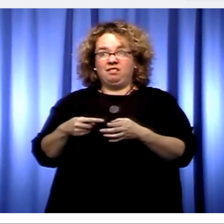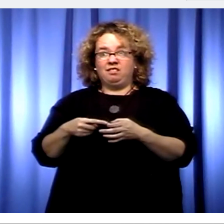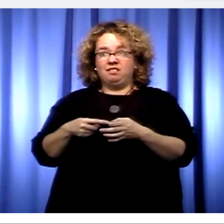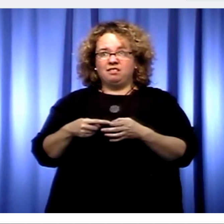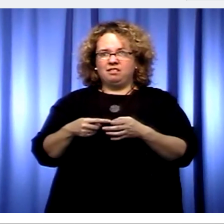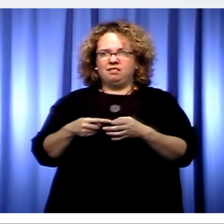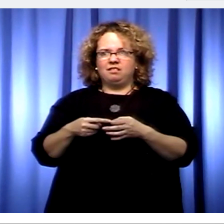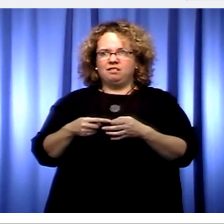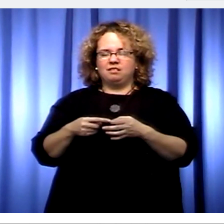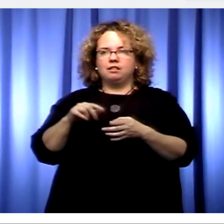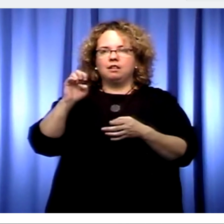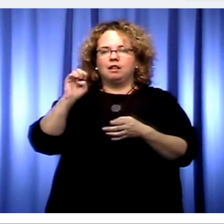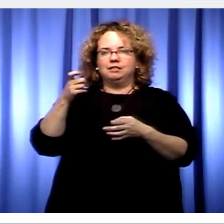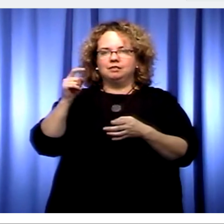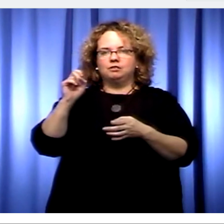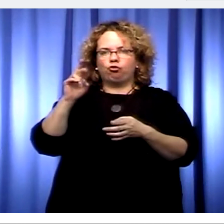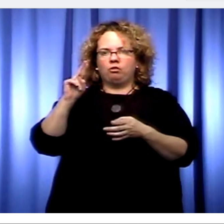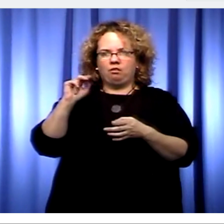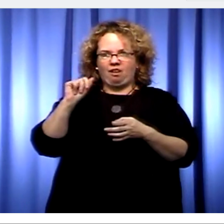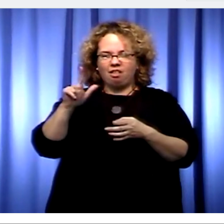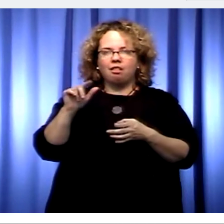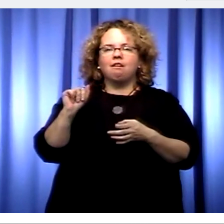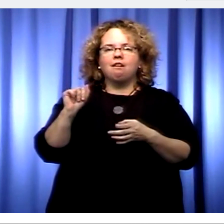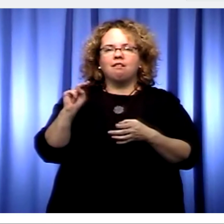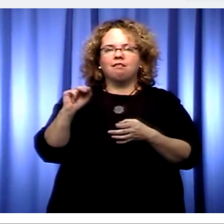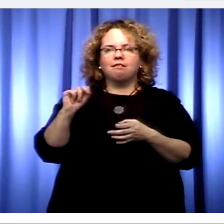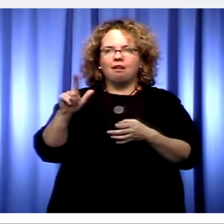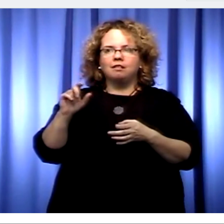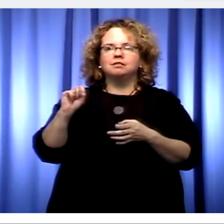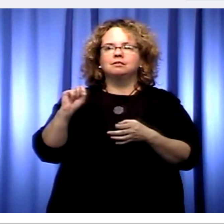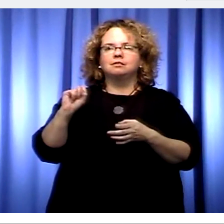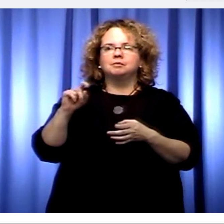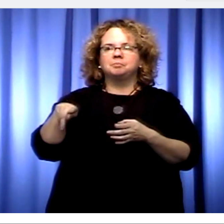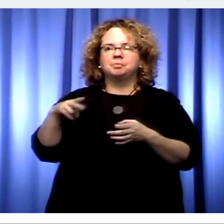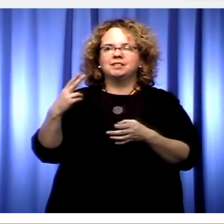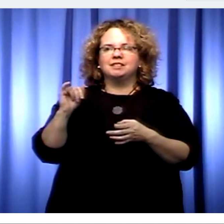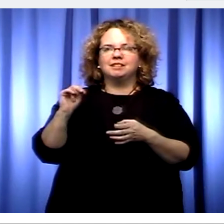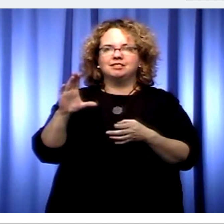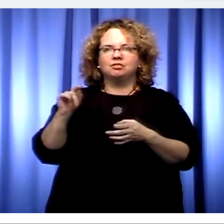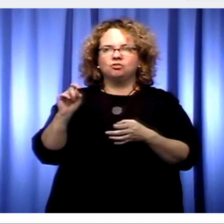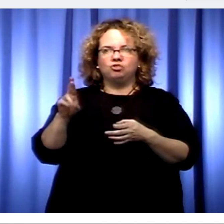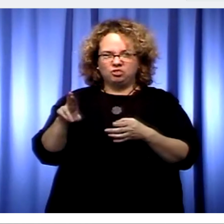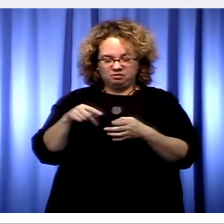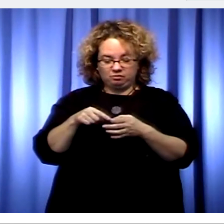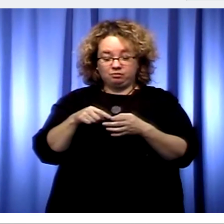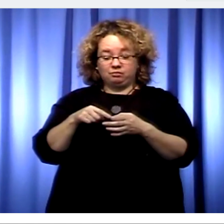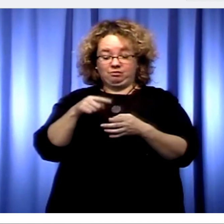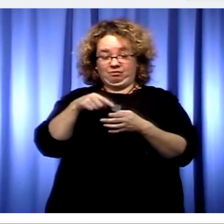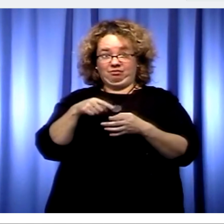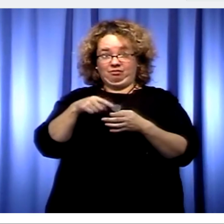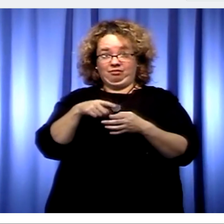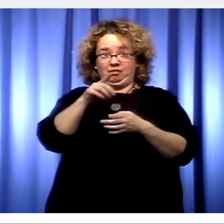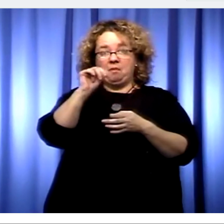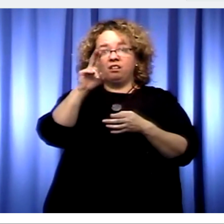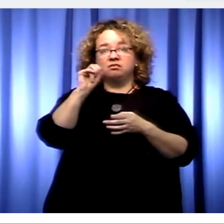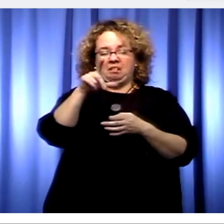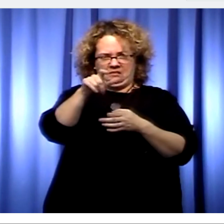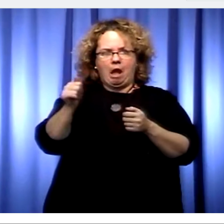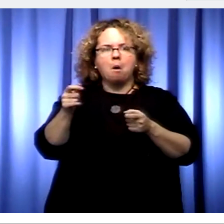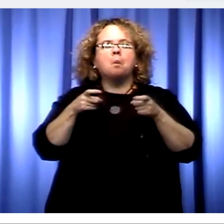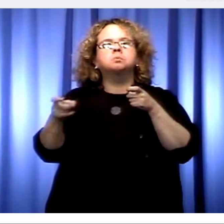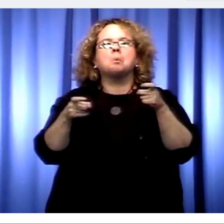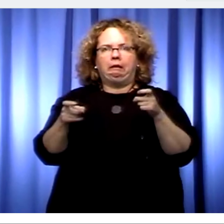muscle. The internal muscle you can control, that helps you release and also hold in the feces before you decide to secrete them